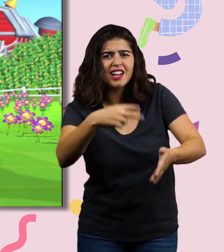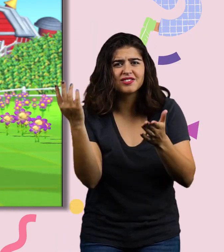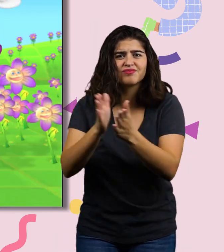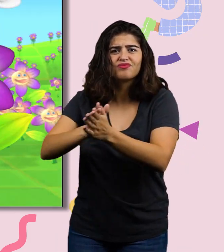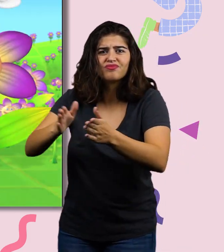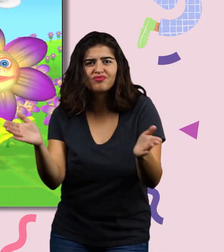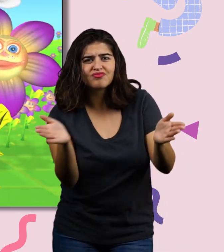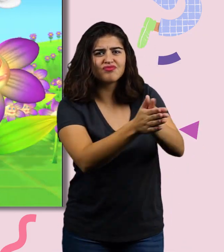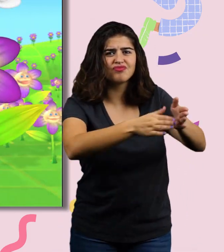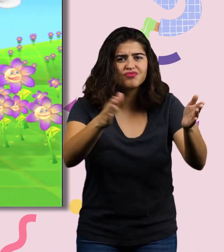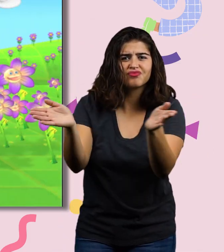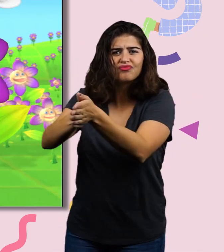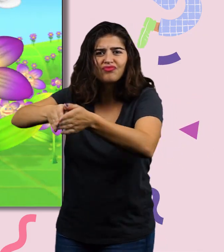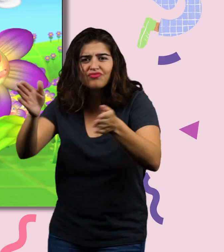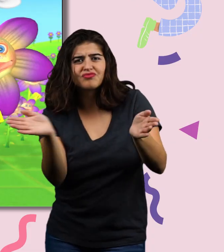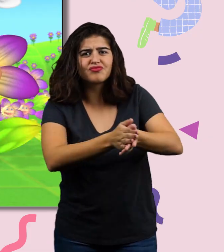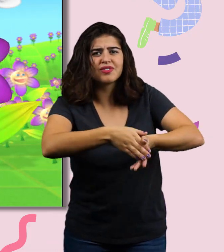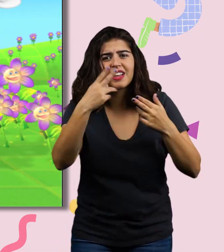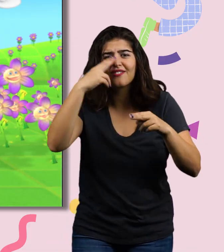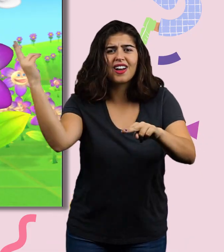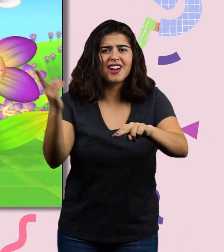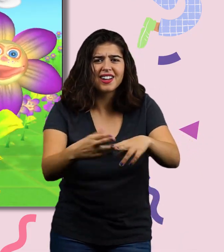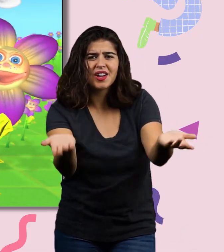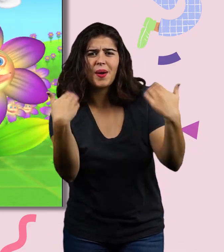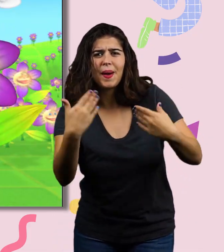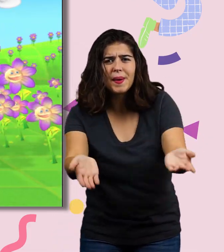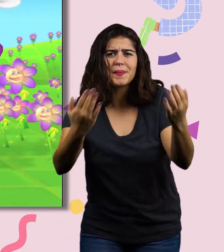E-I-E-I-O-E-O. Everybody clap, dance, and sing along.